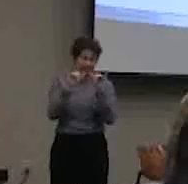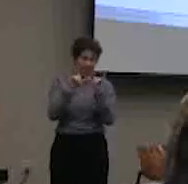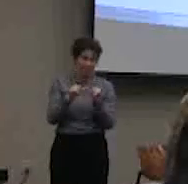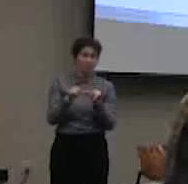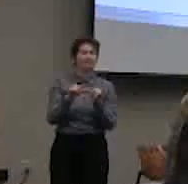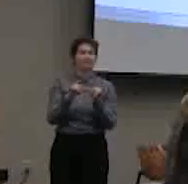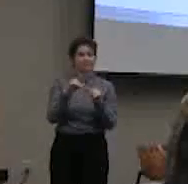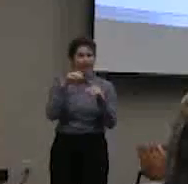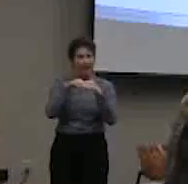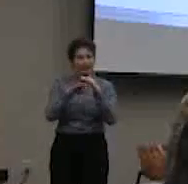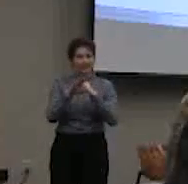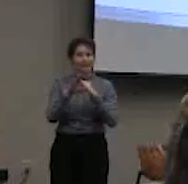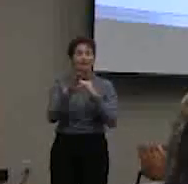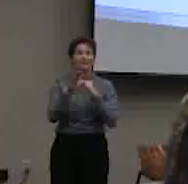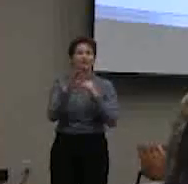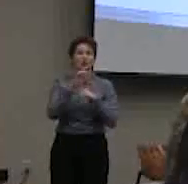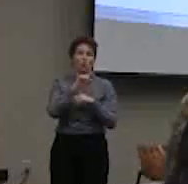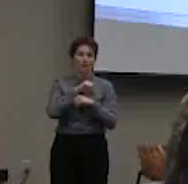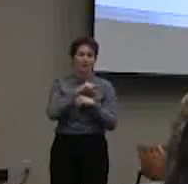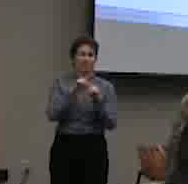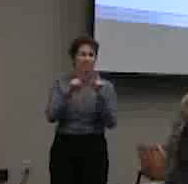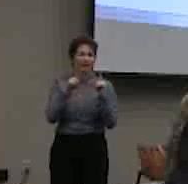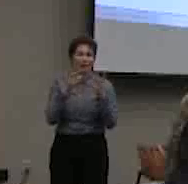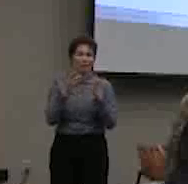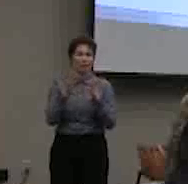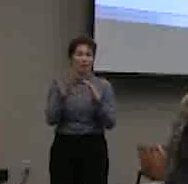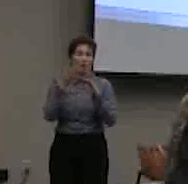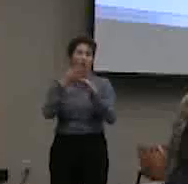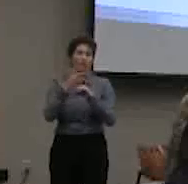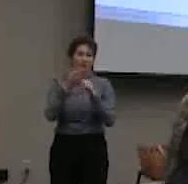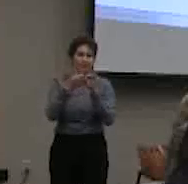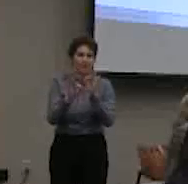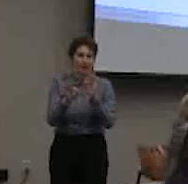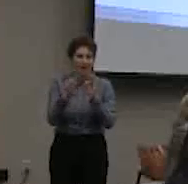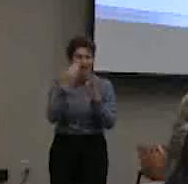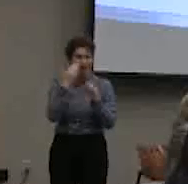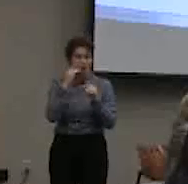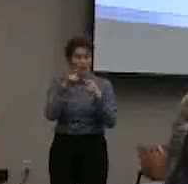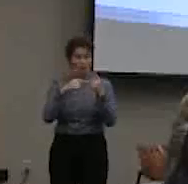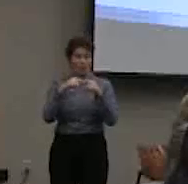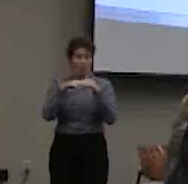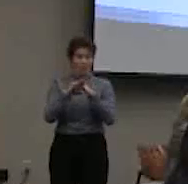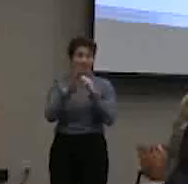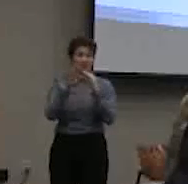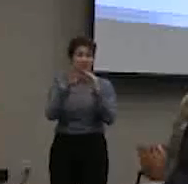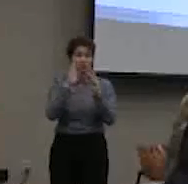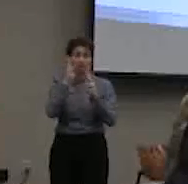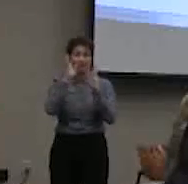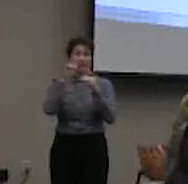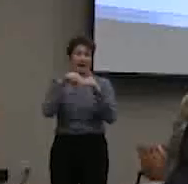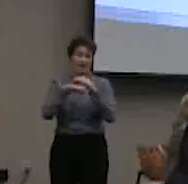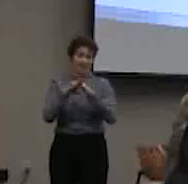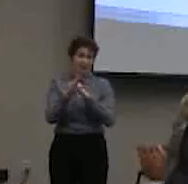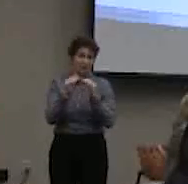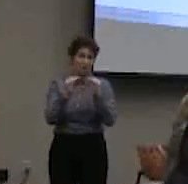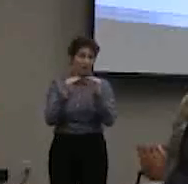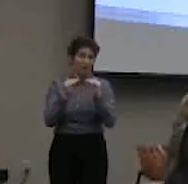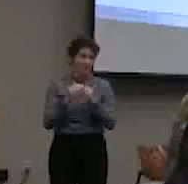but I don't want them to be oversimplified in all the variables that go into creating that access, that quality. Other comments or questions? Okay, well,